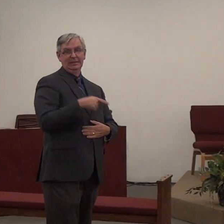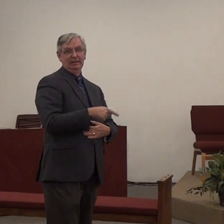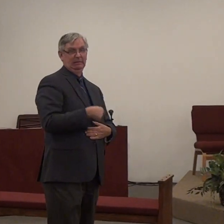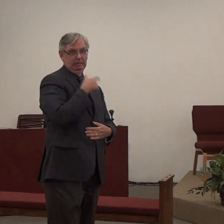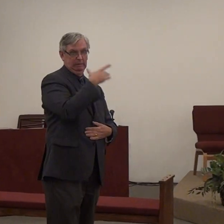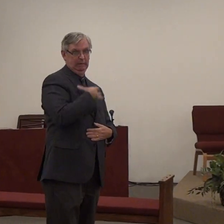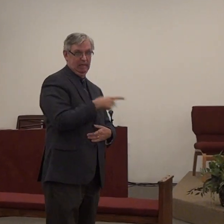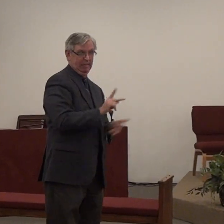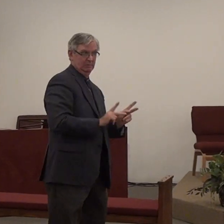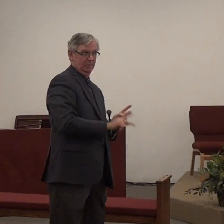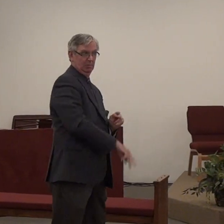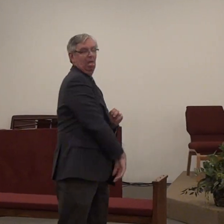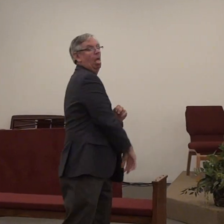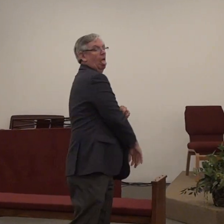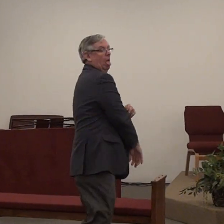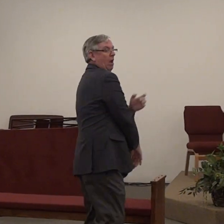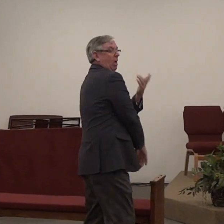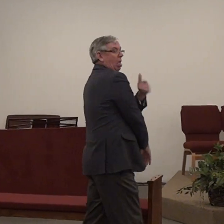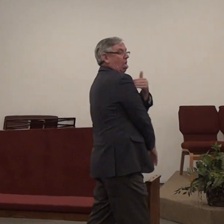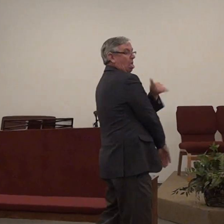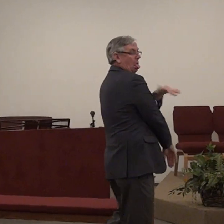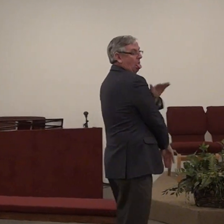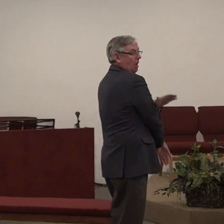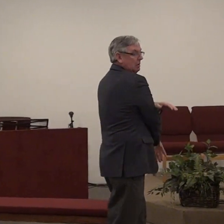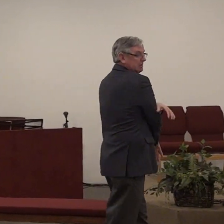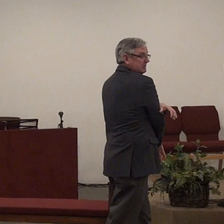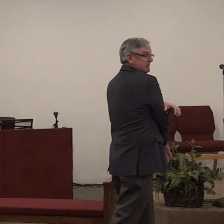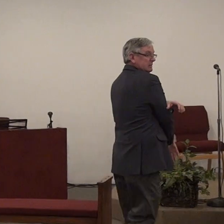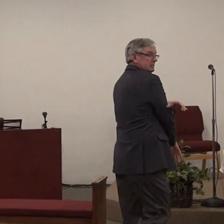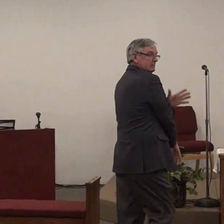and get to the borders of Samaria, they didn't like those people.